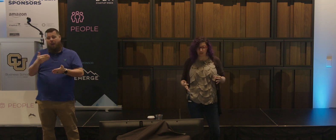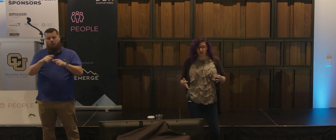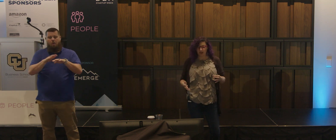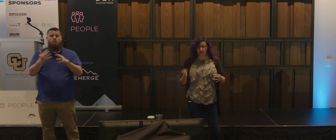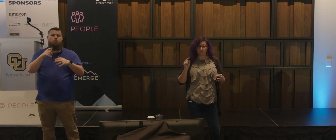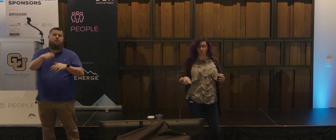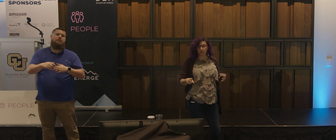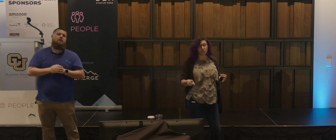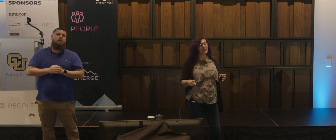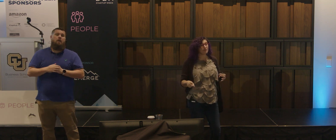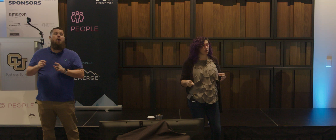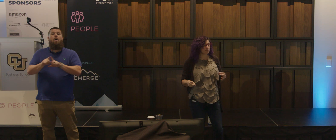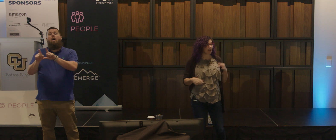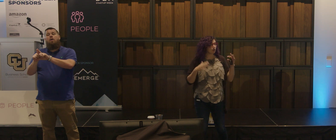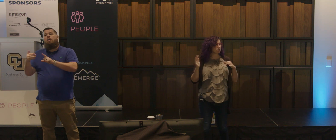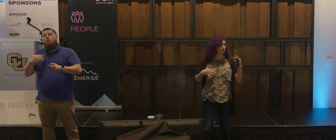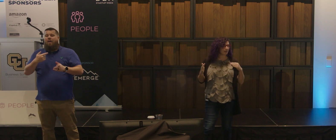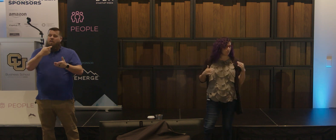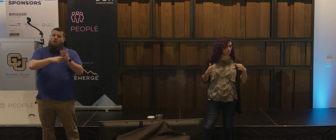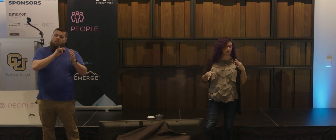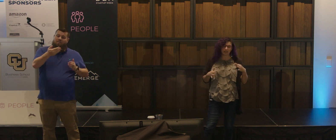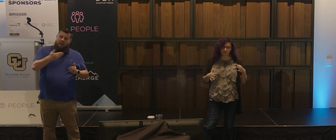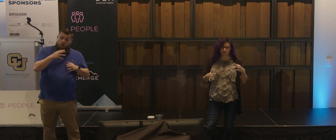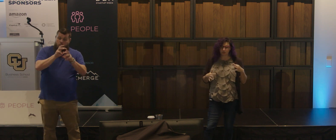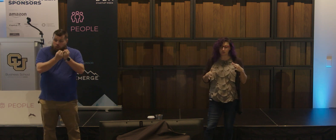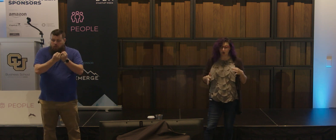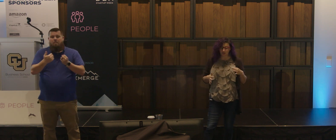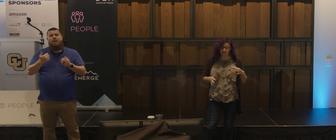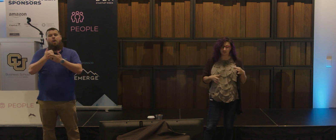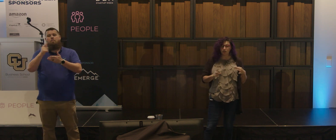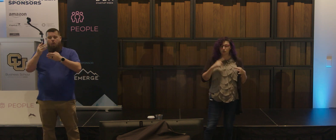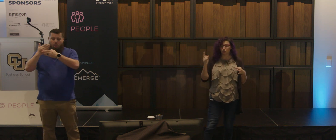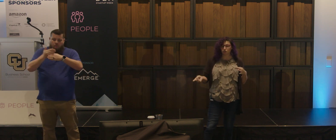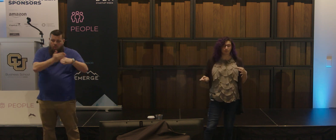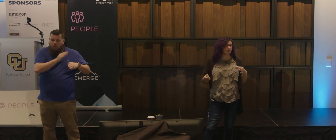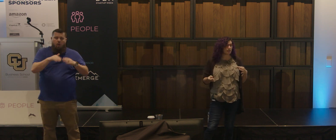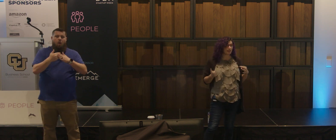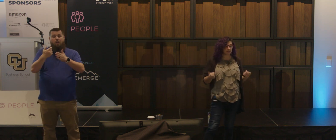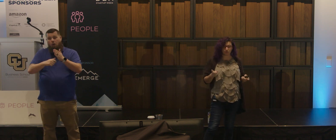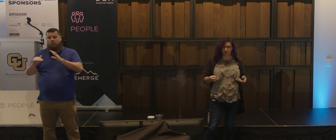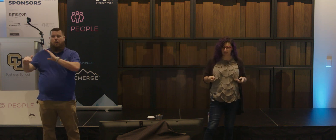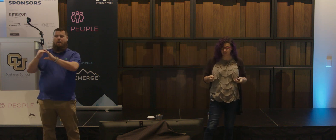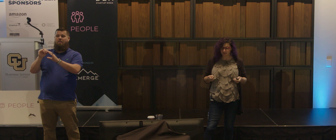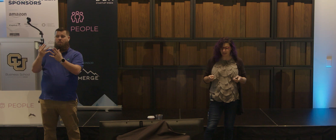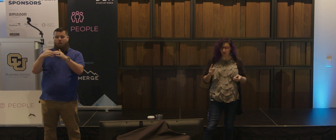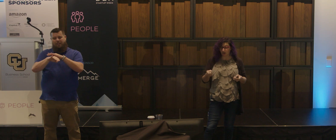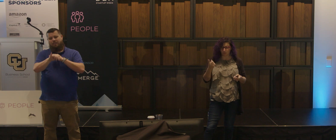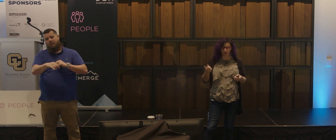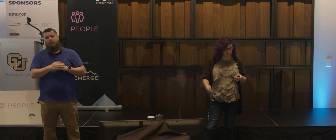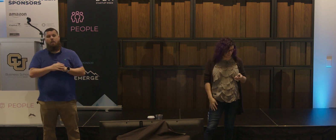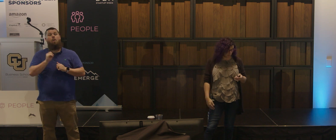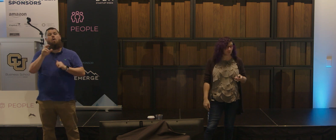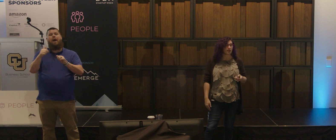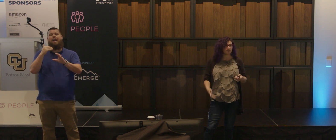need. We also have a cost of hiring workshop that helps you break out some of those costs. So shoot me an email at the end if you want access to that,